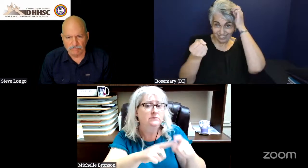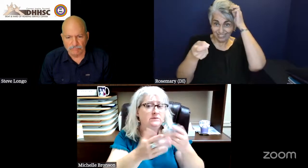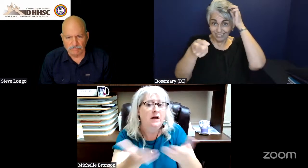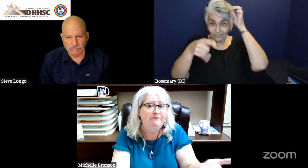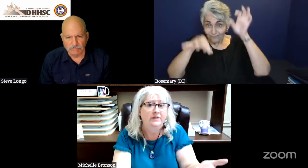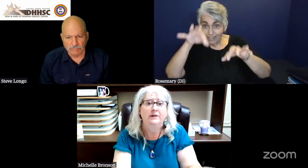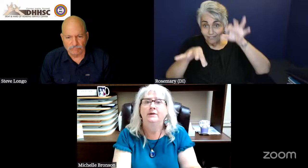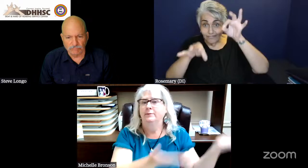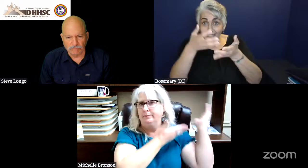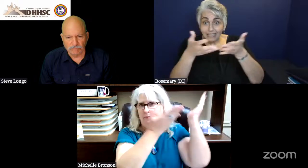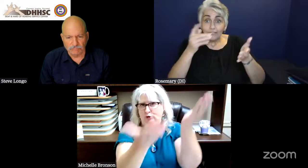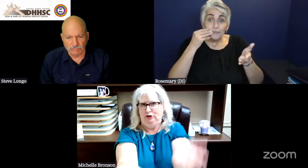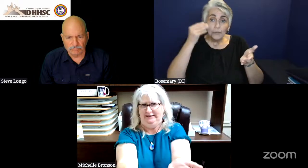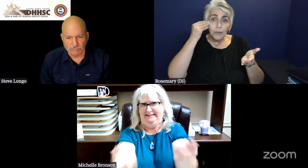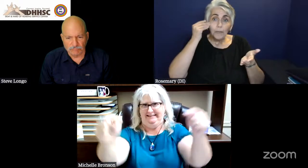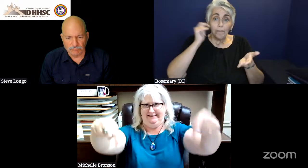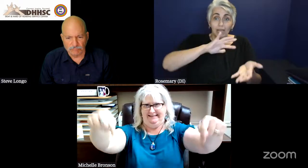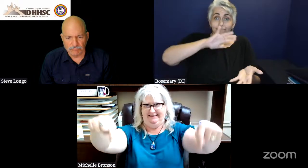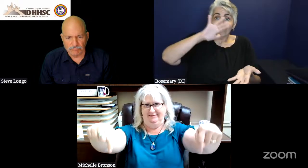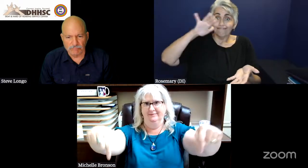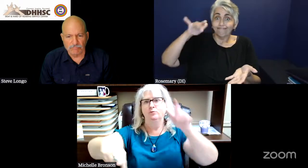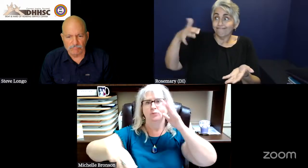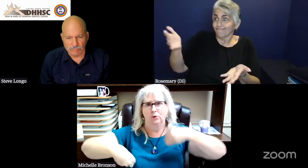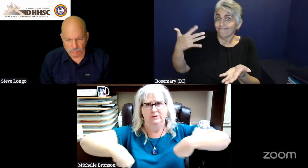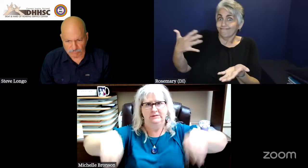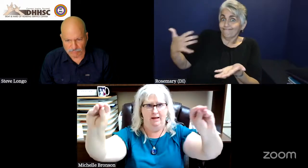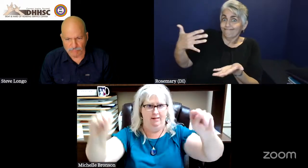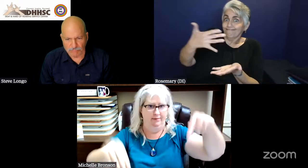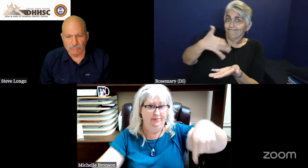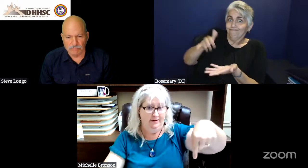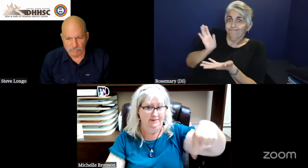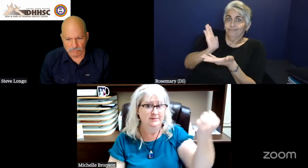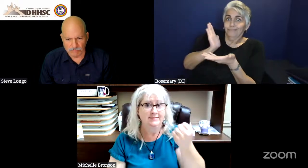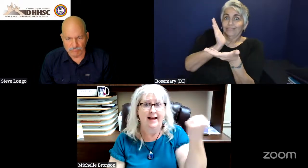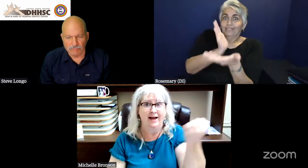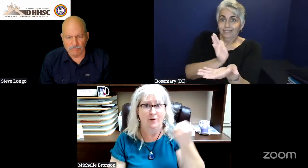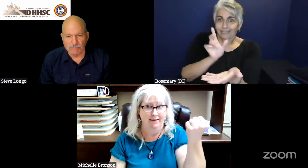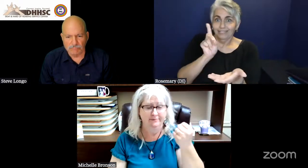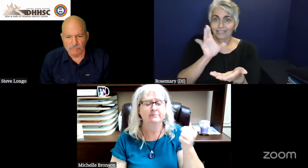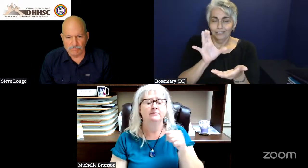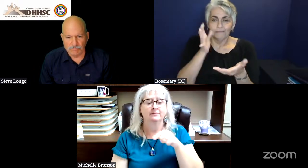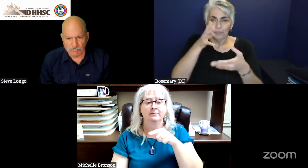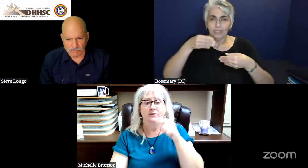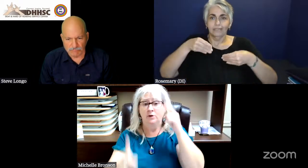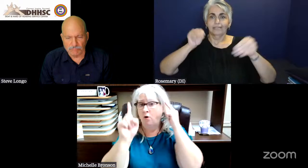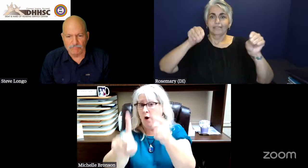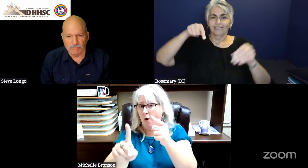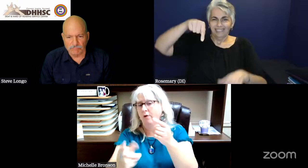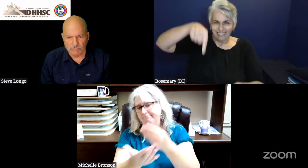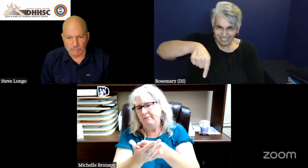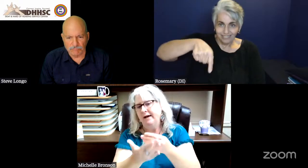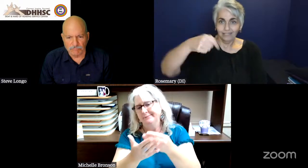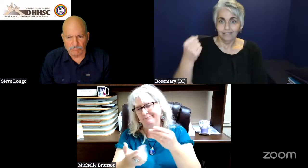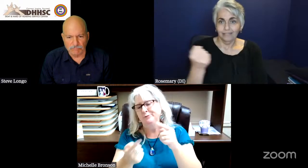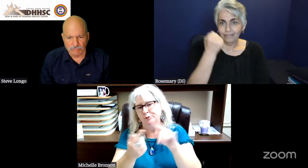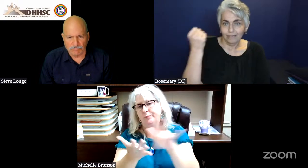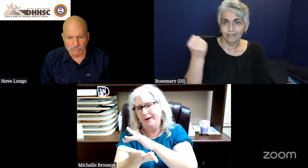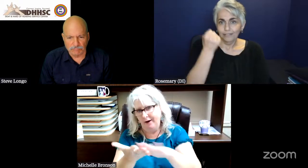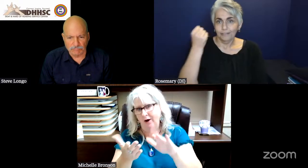$2,000. And that was, so if you find things at home, we're going to do it again this weekend. Bring it